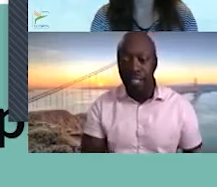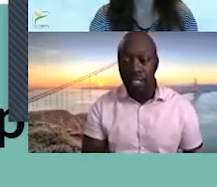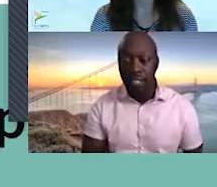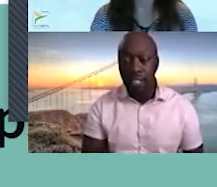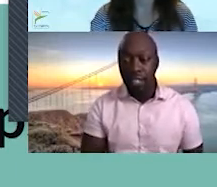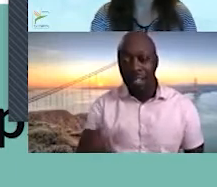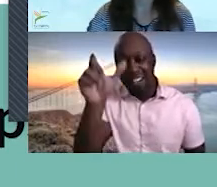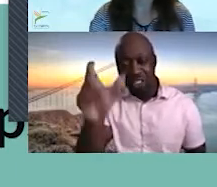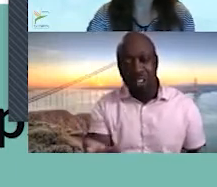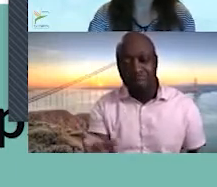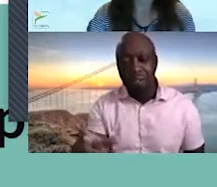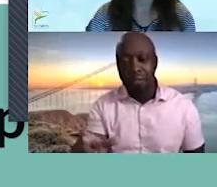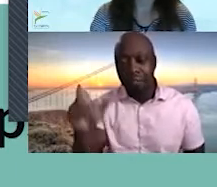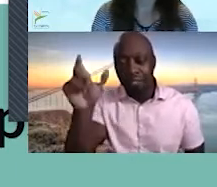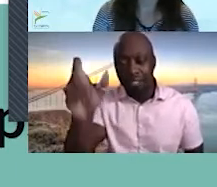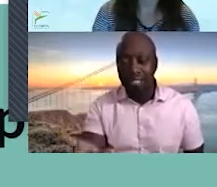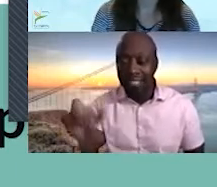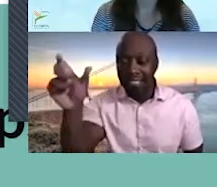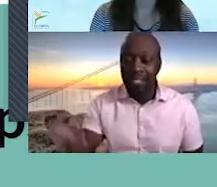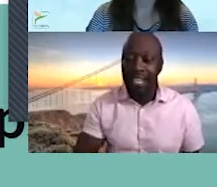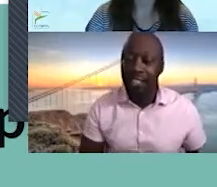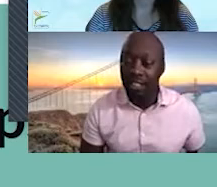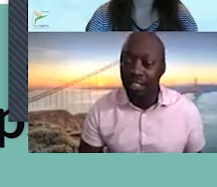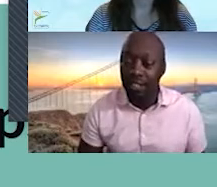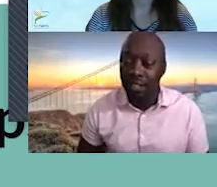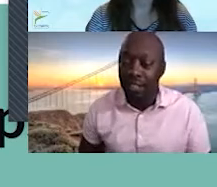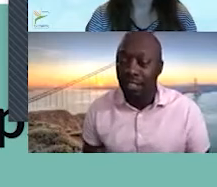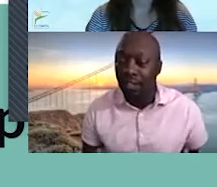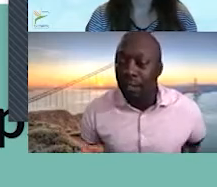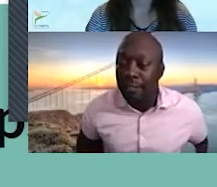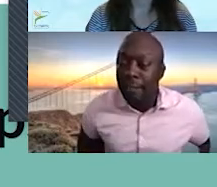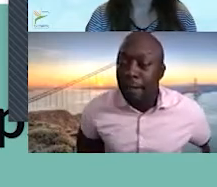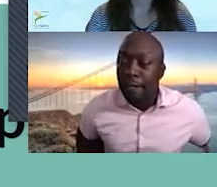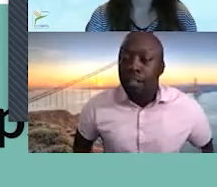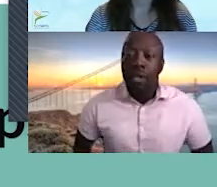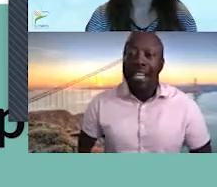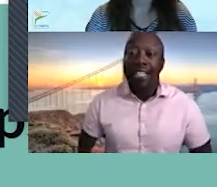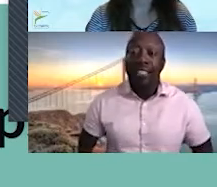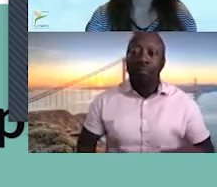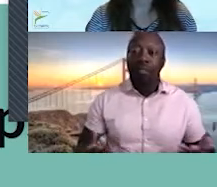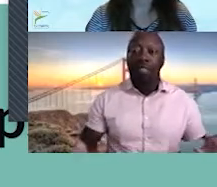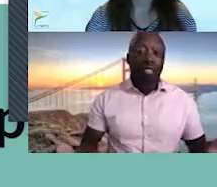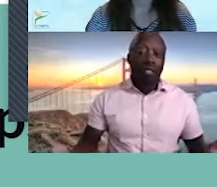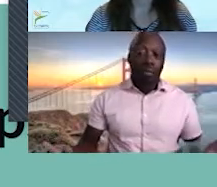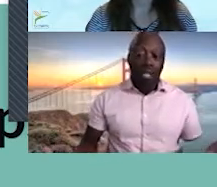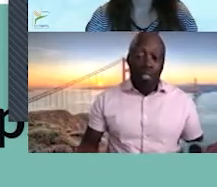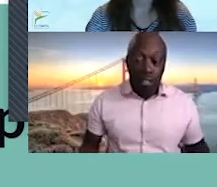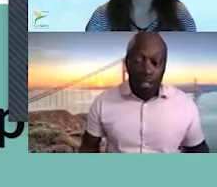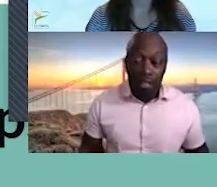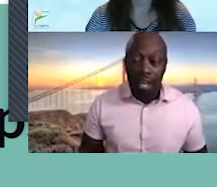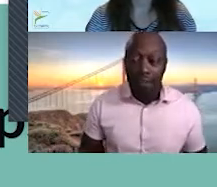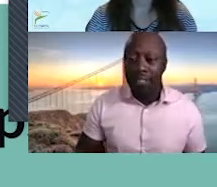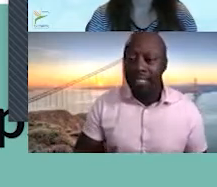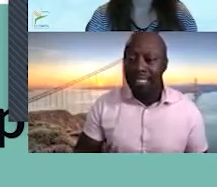experienced, I'll have a chart for you for different ages of the little ones. So ask simple yes or no